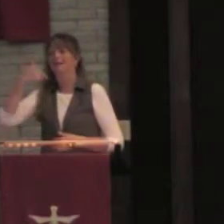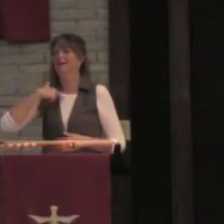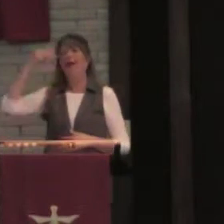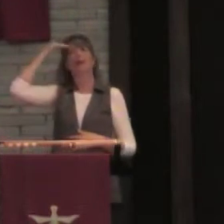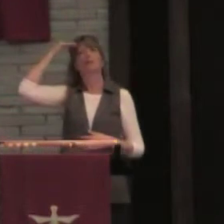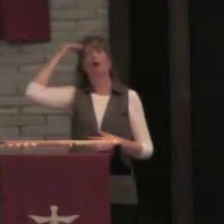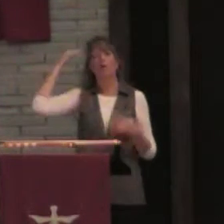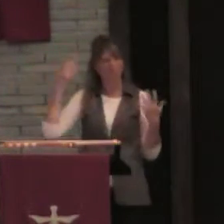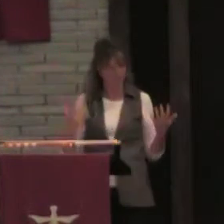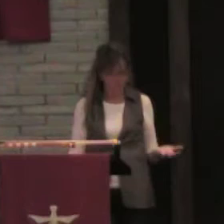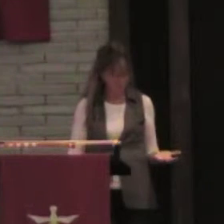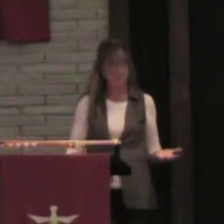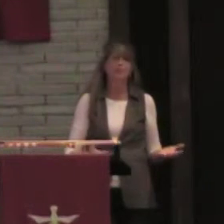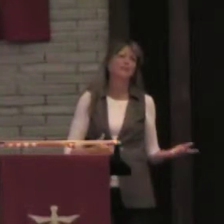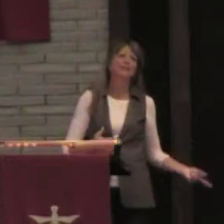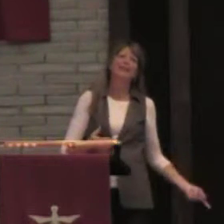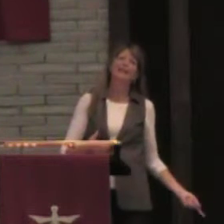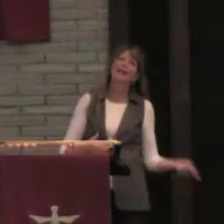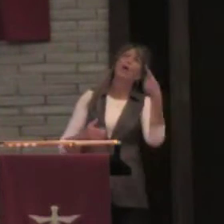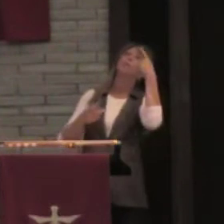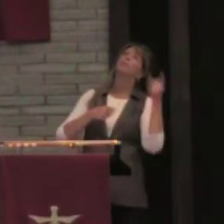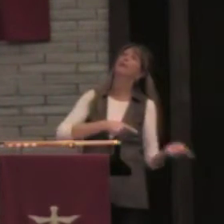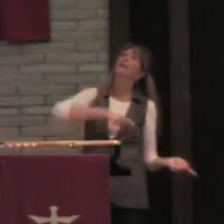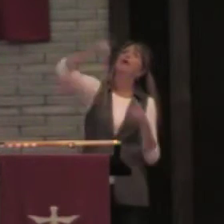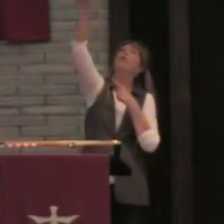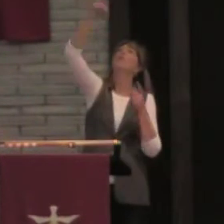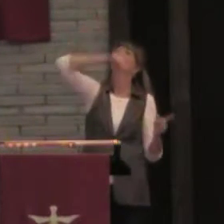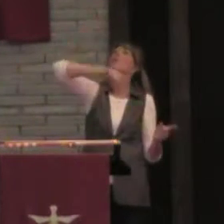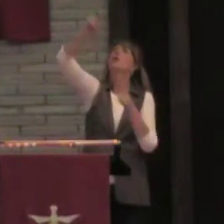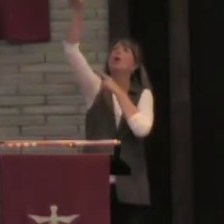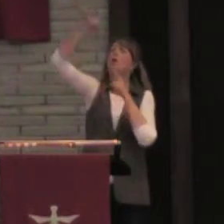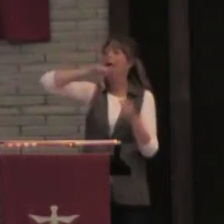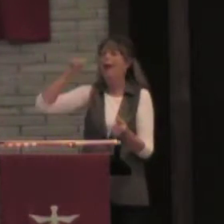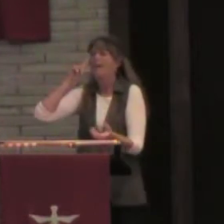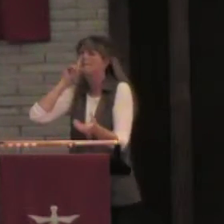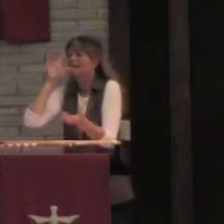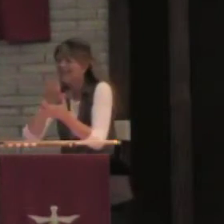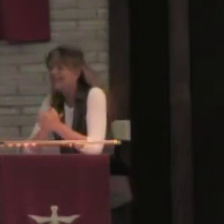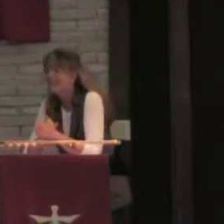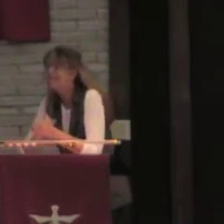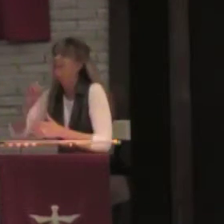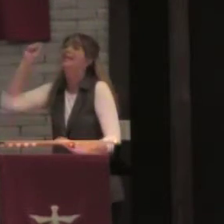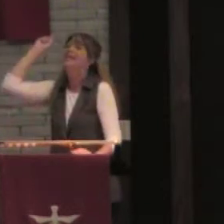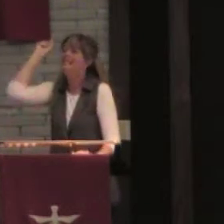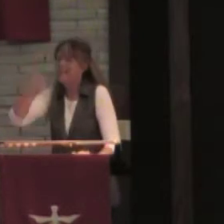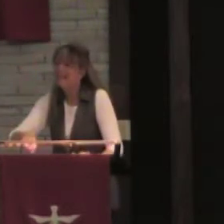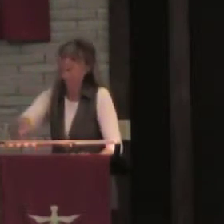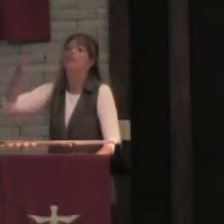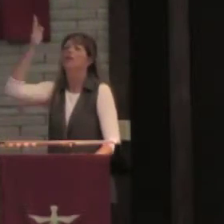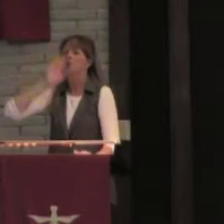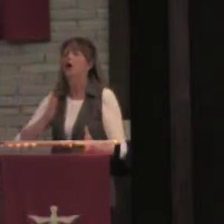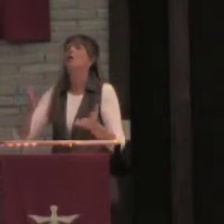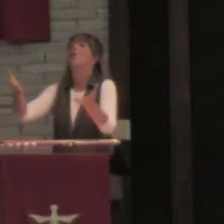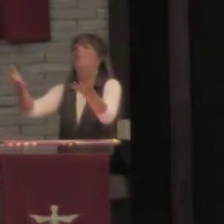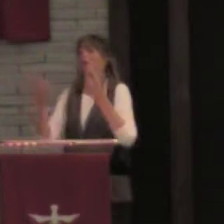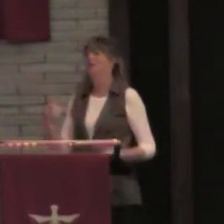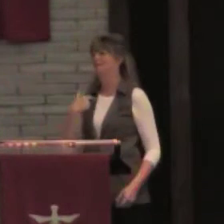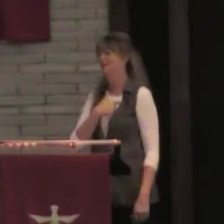People tell me that they feel bad, and I tell them, you gotta look up. You gotta believe.